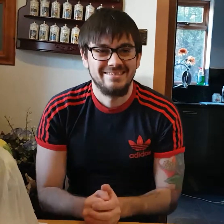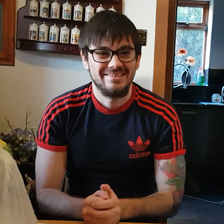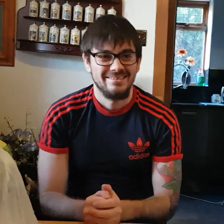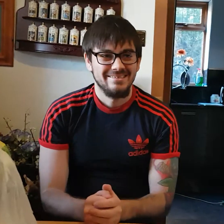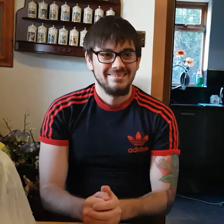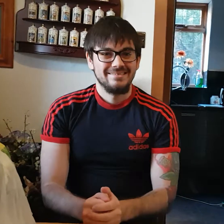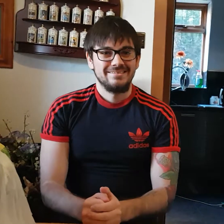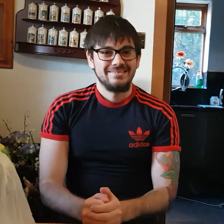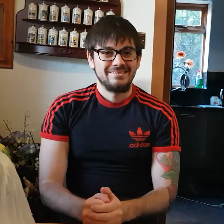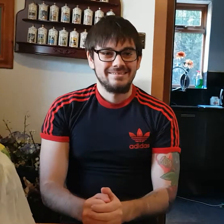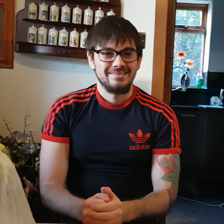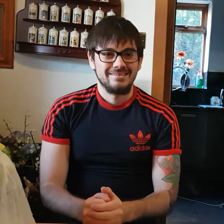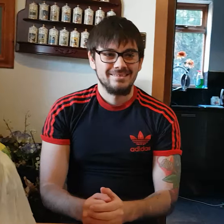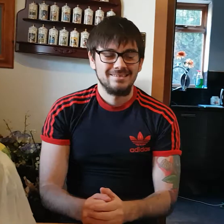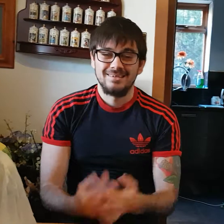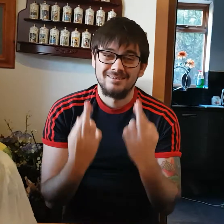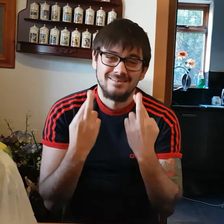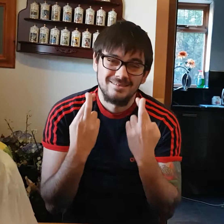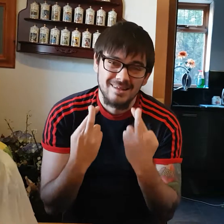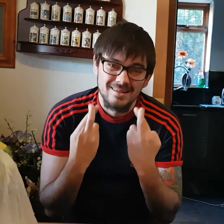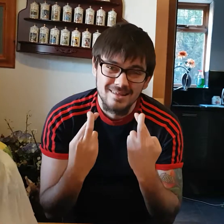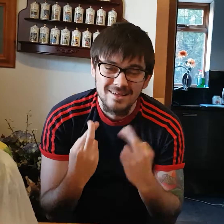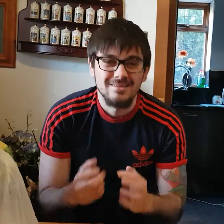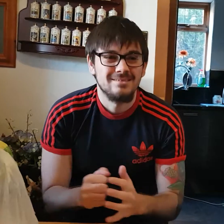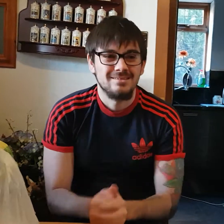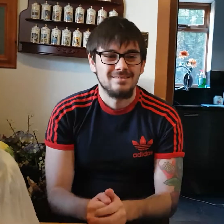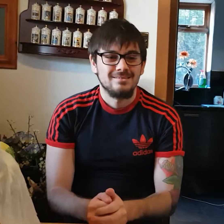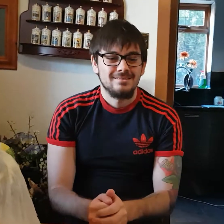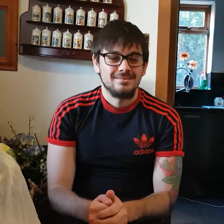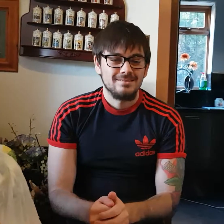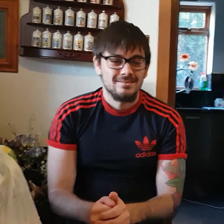Maybe stay there for 3 months. Fingers crossed.